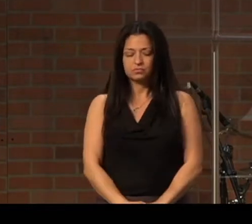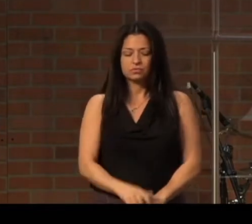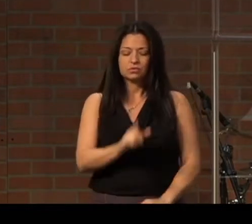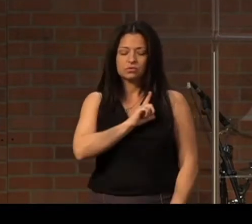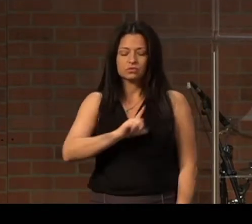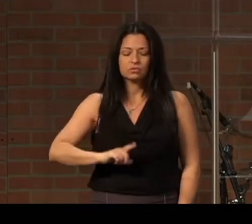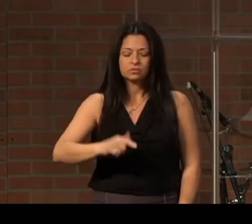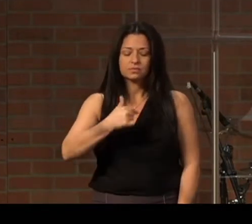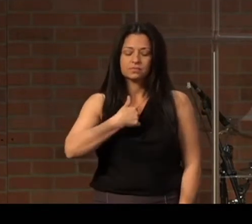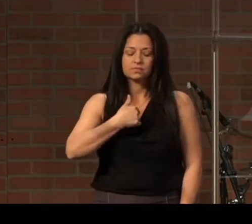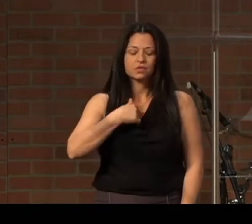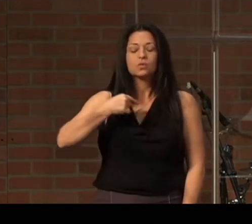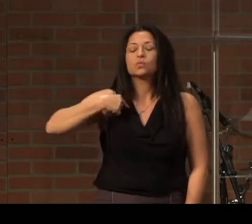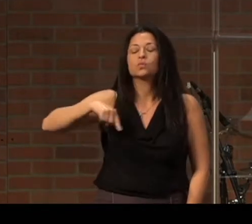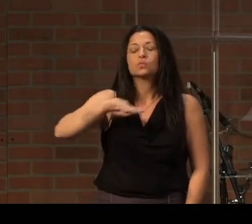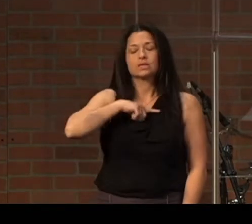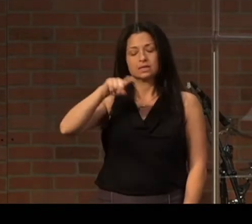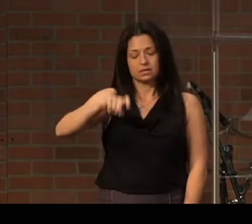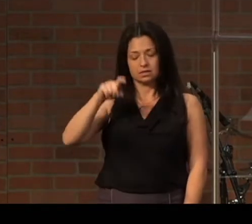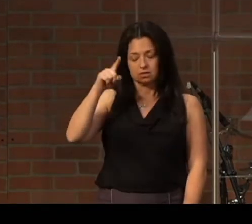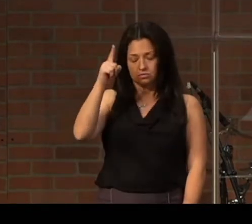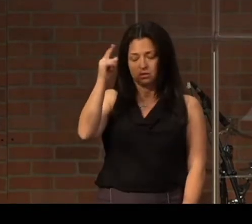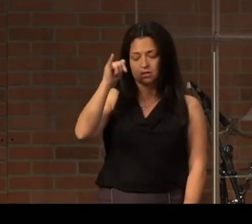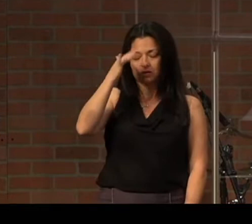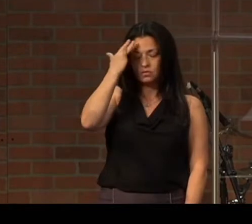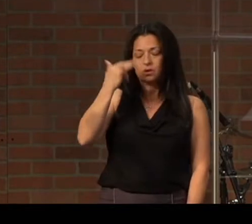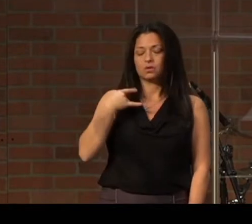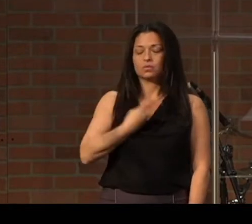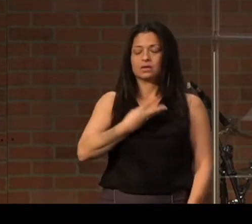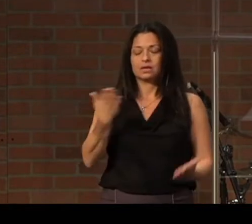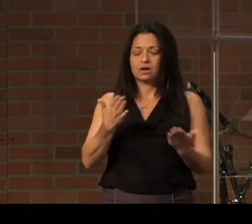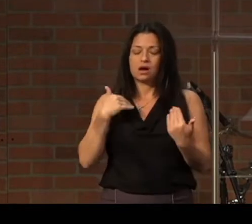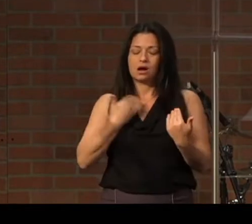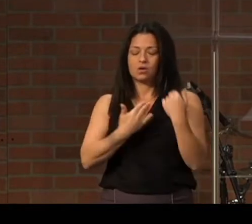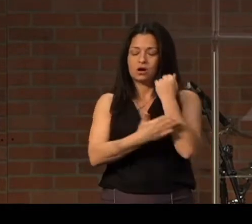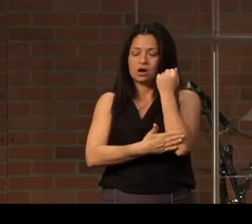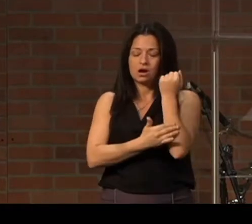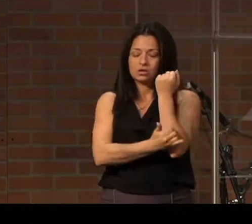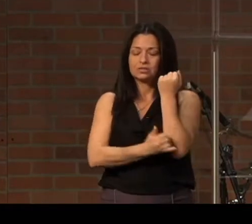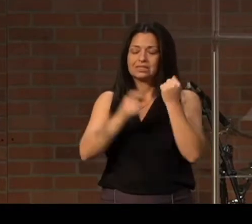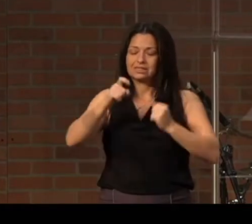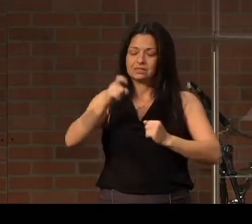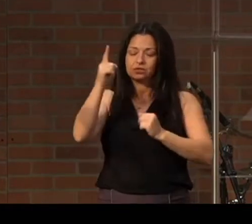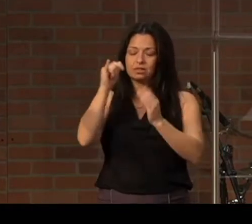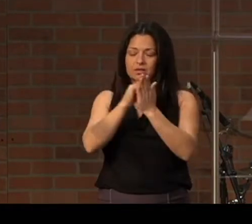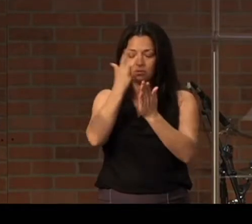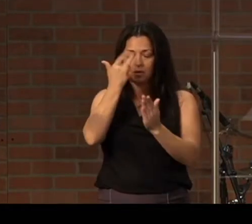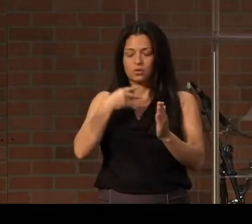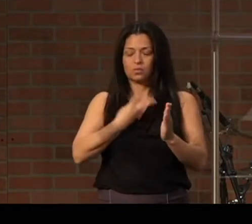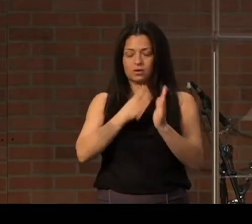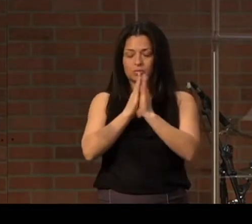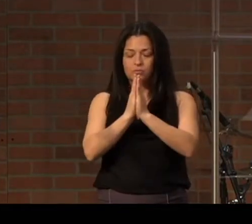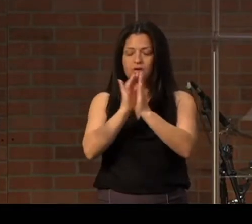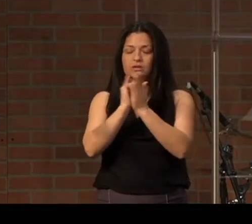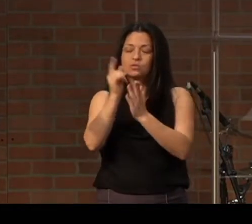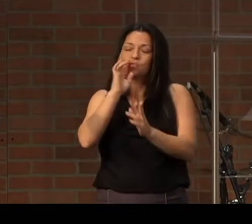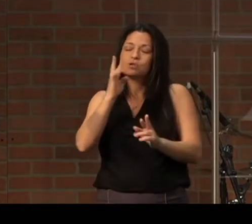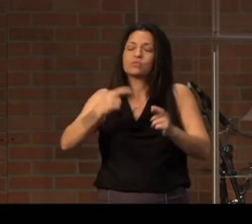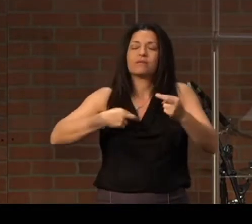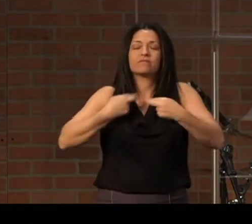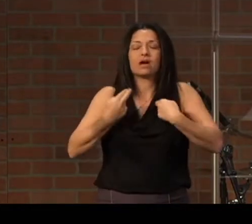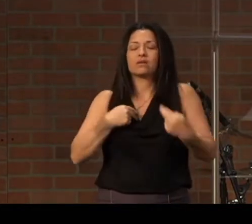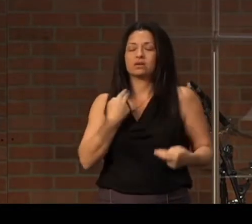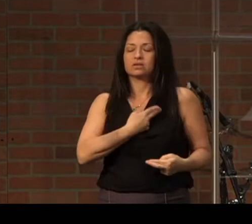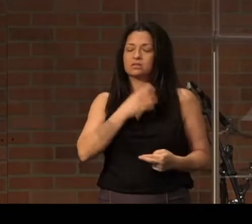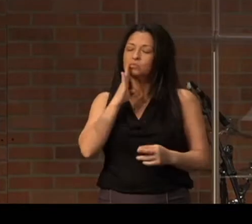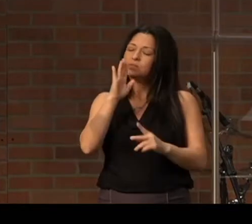Lord, we need you. That's why we're here. Our nation needs you. And so we pray that you would revive us. Will you not